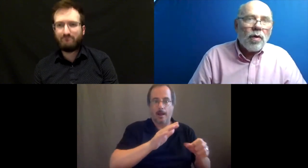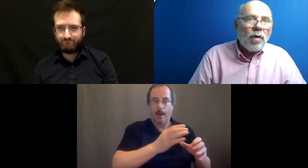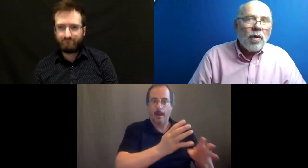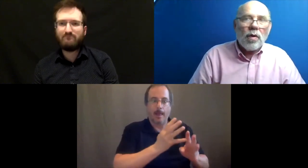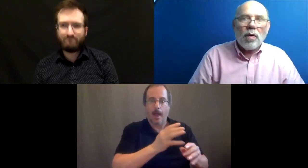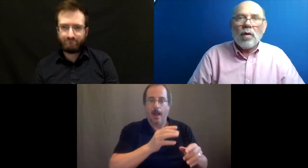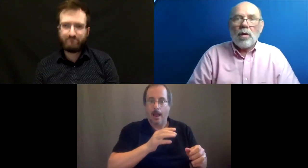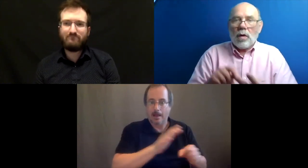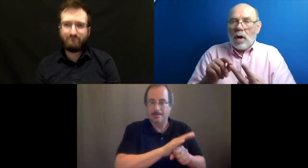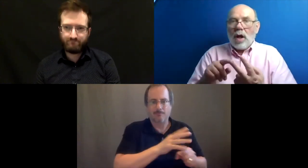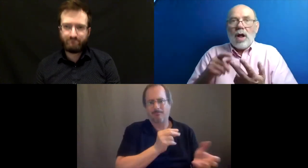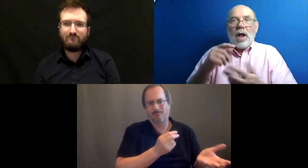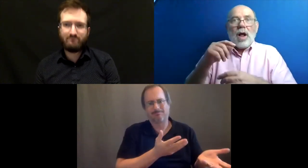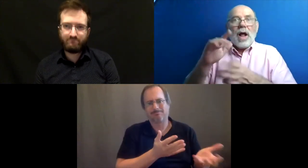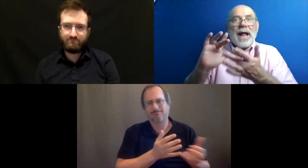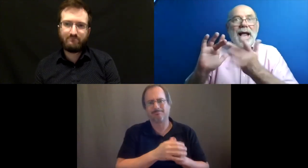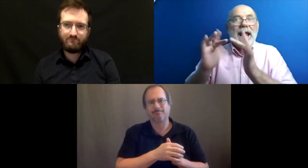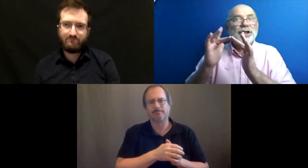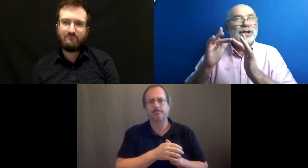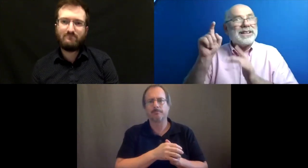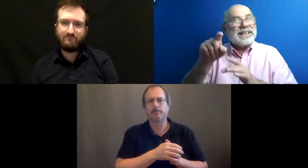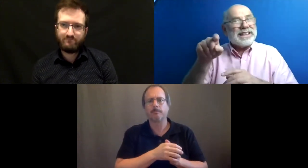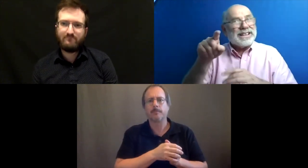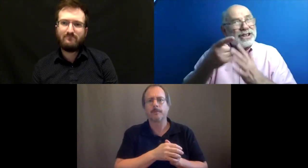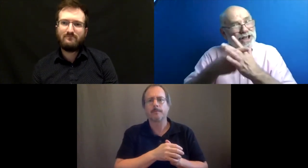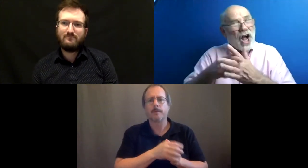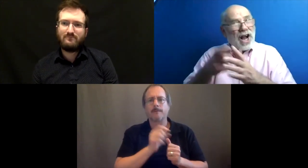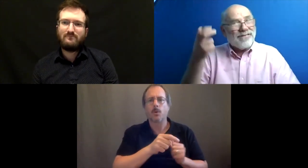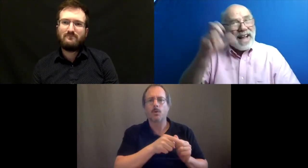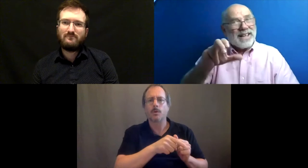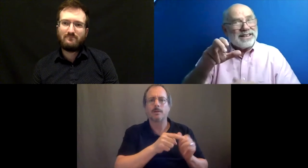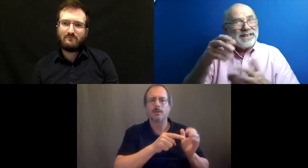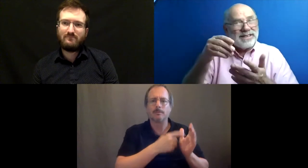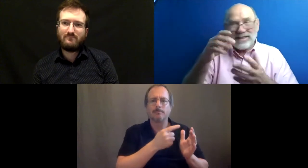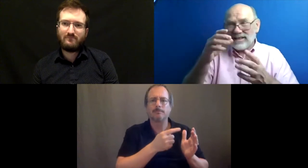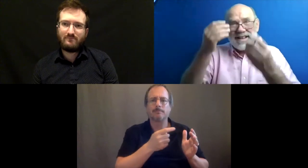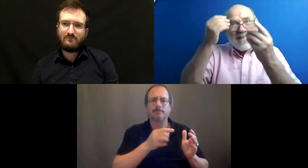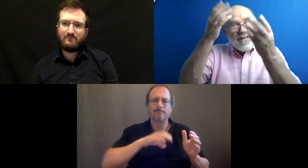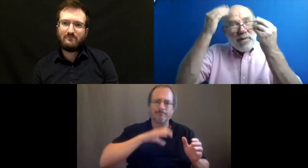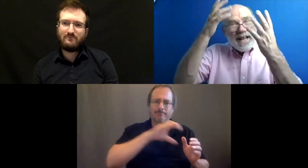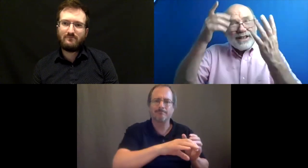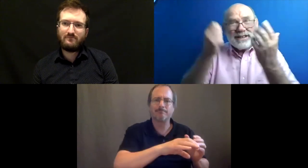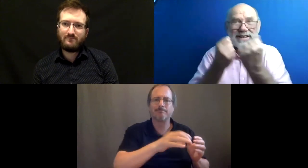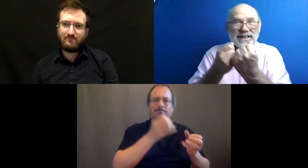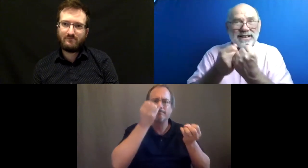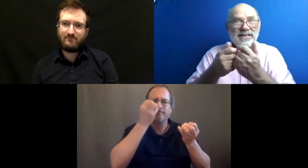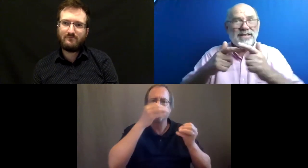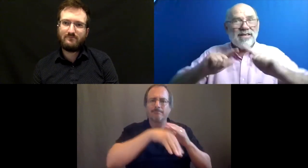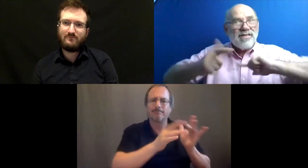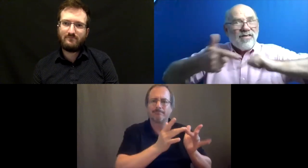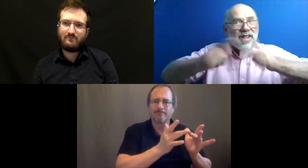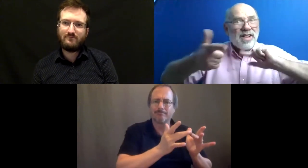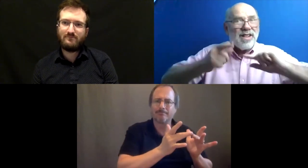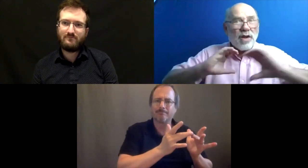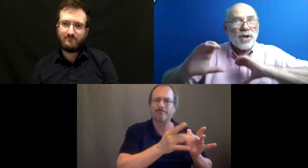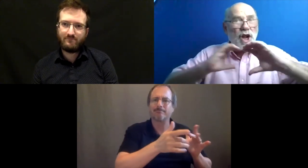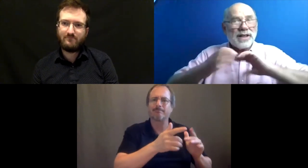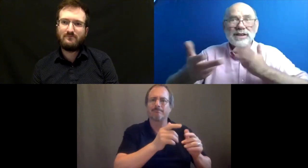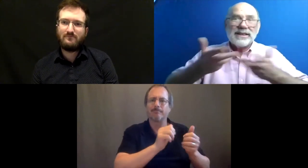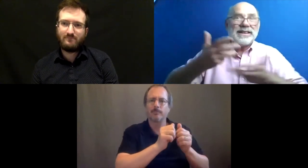staff salary in supporting individuals and finding employment, right? Information needs to be provided.